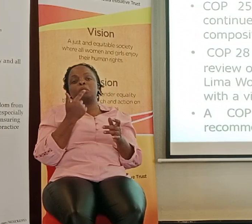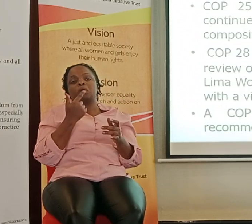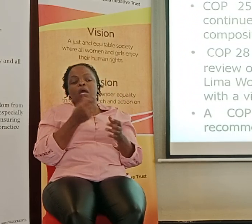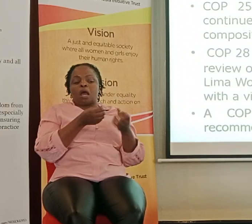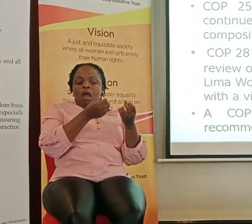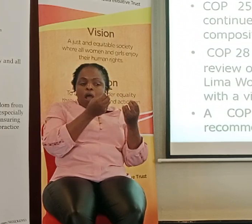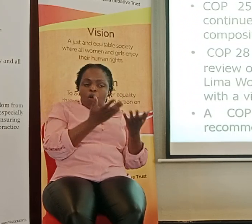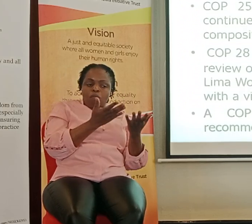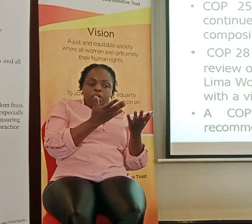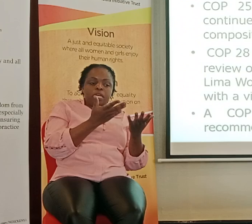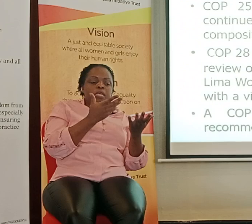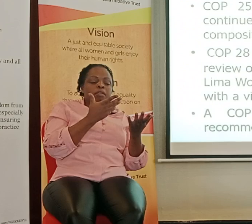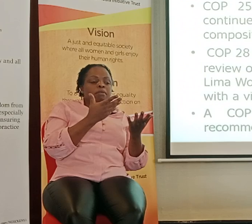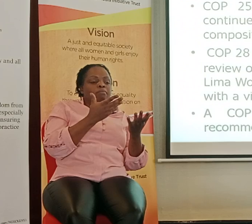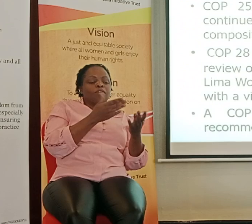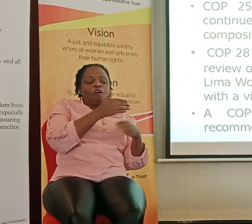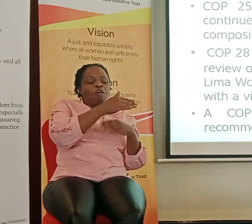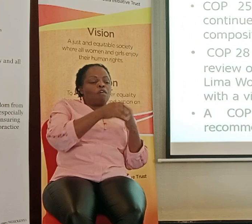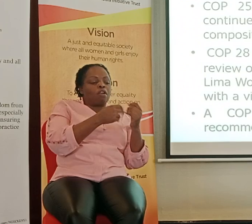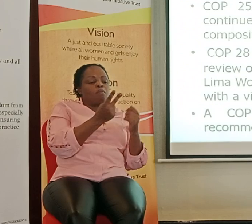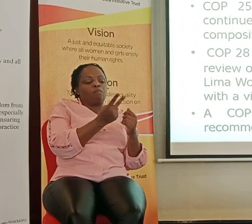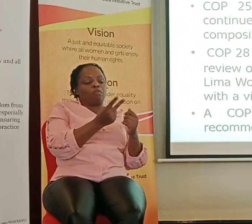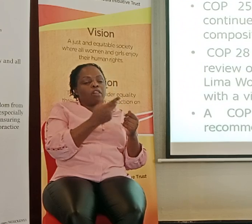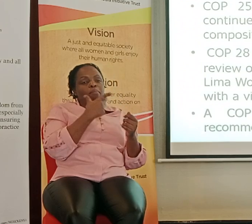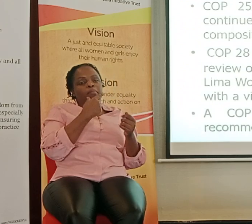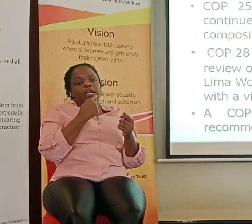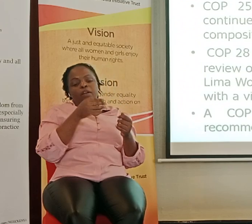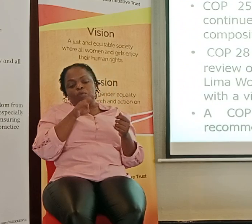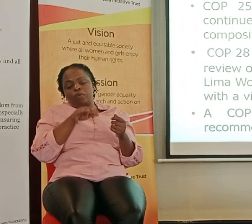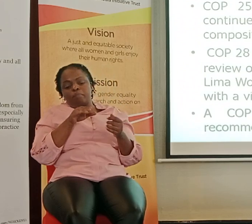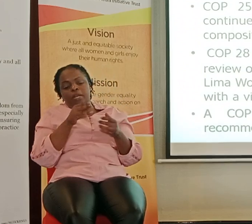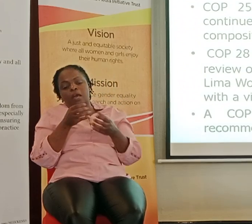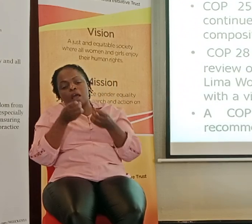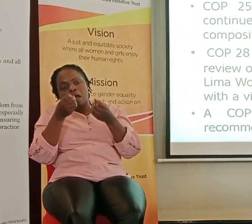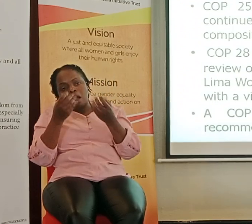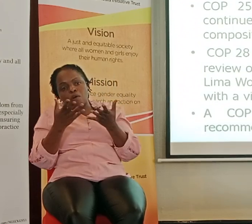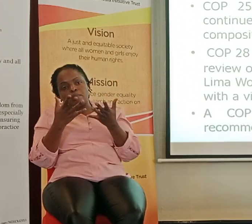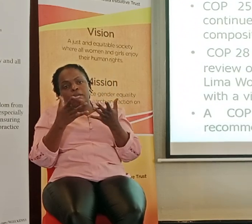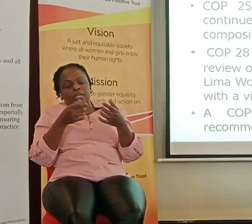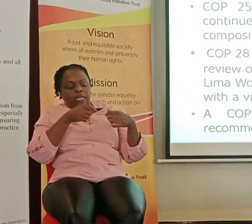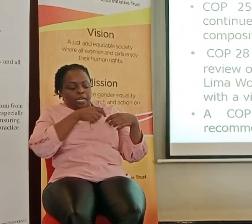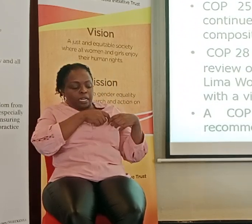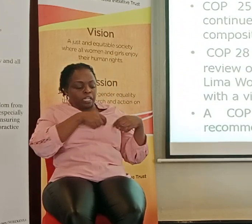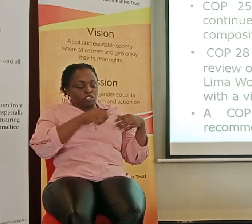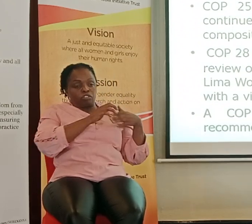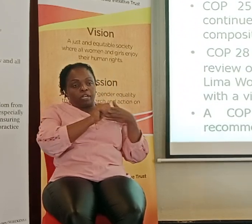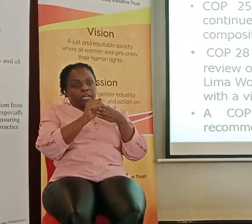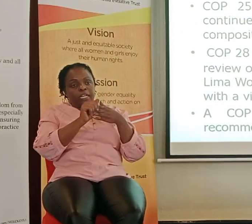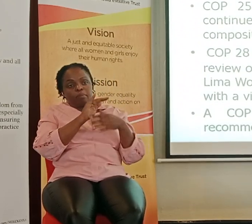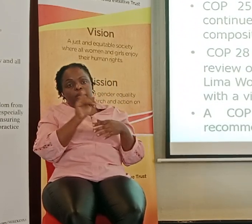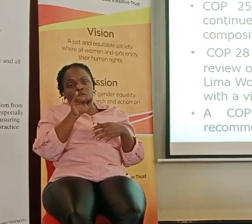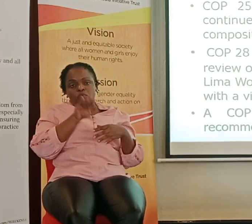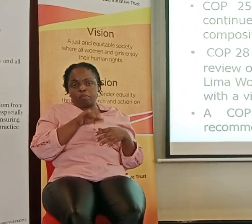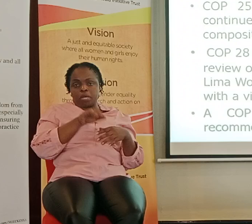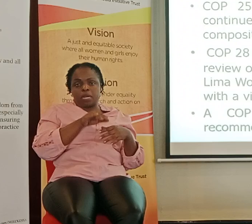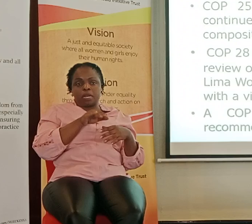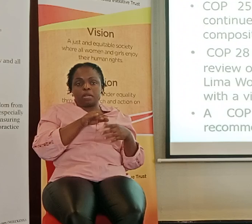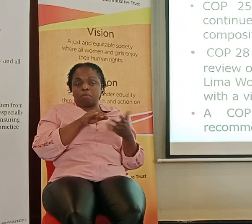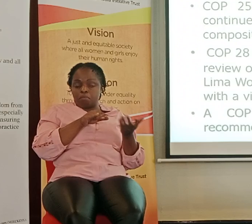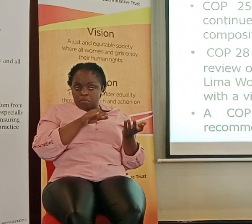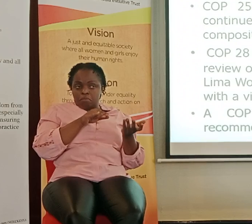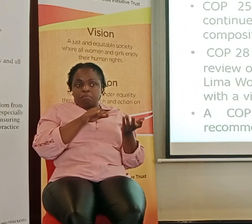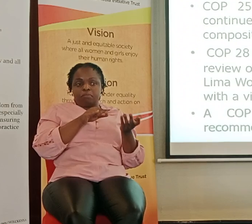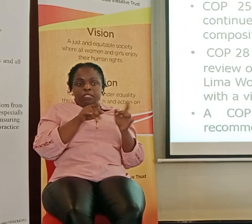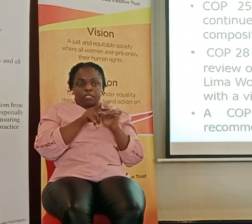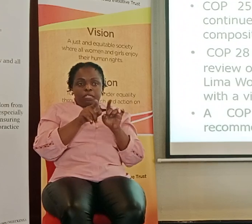How many of all parties participating, how many delegations are led by women, for example,